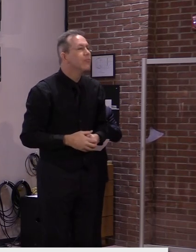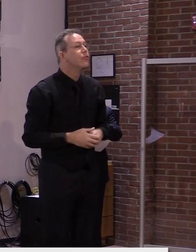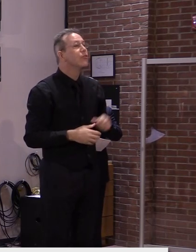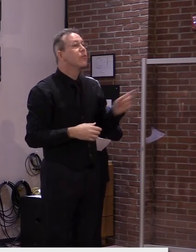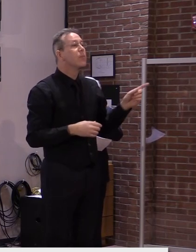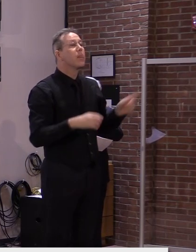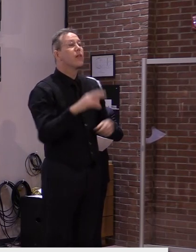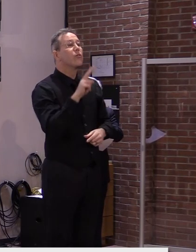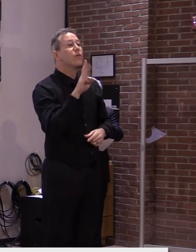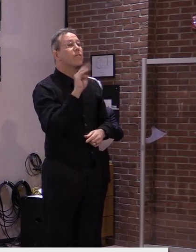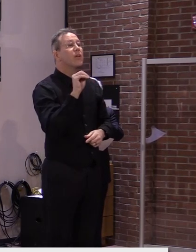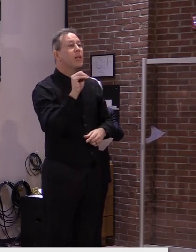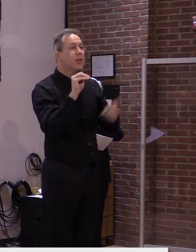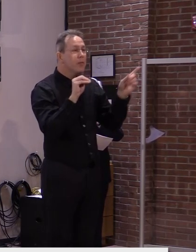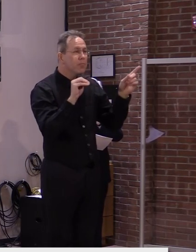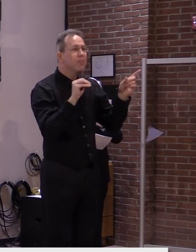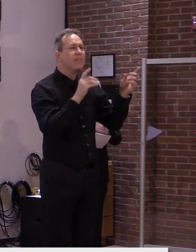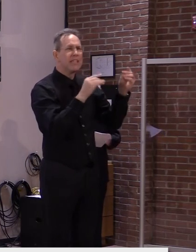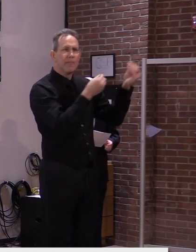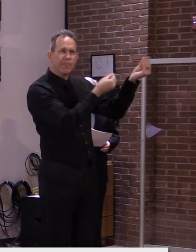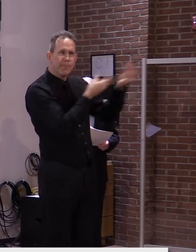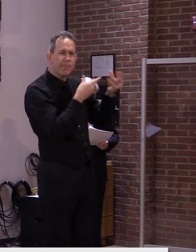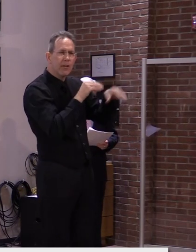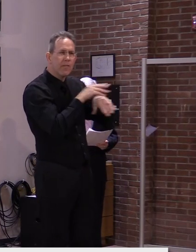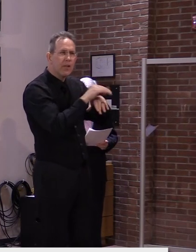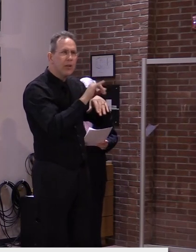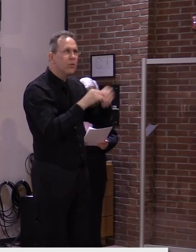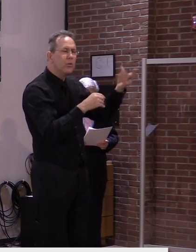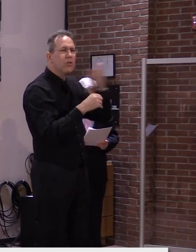with their time in supporting the development of our school guidance.